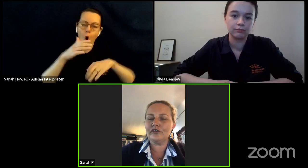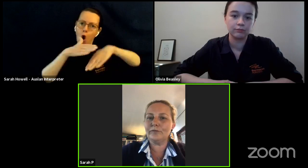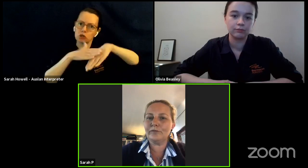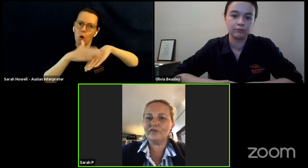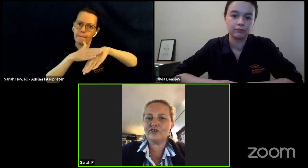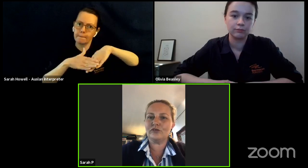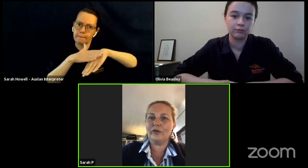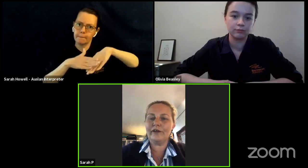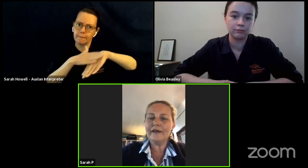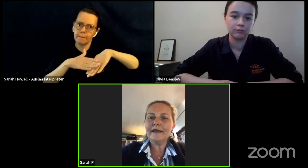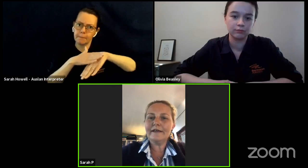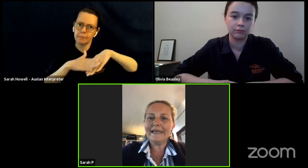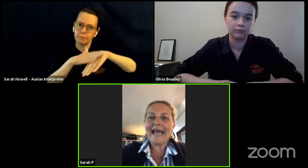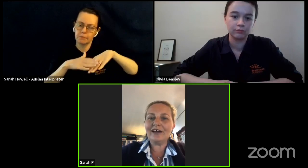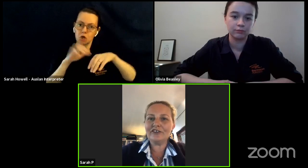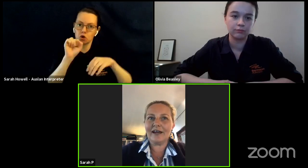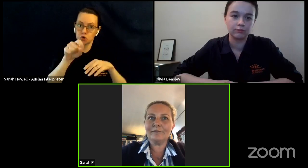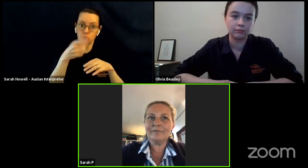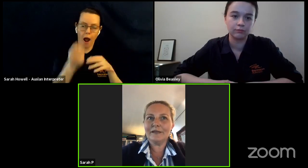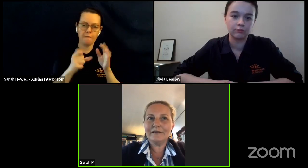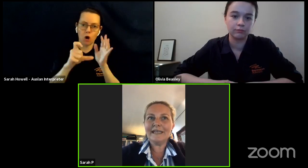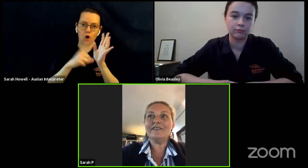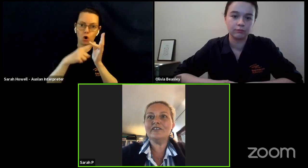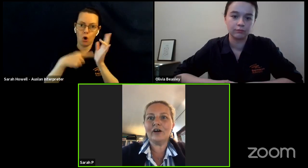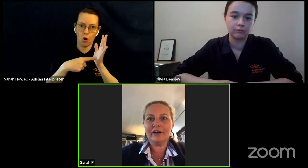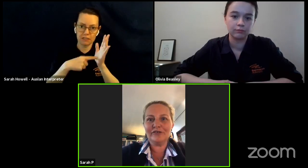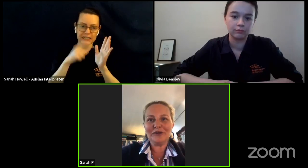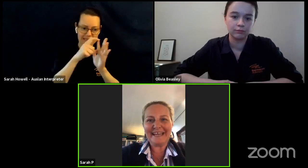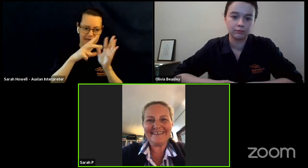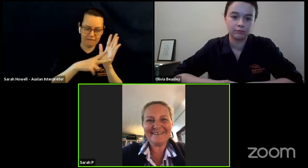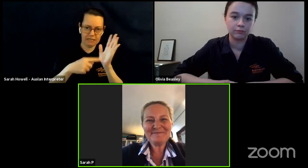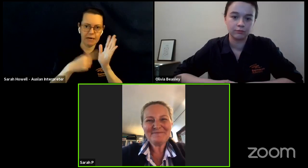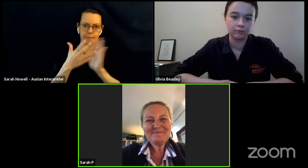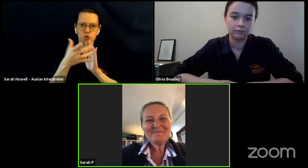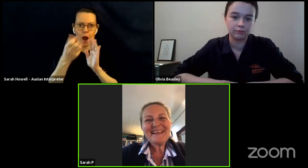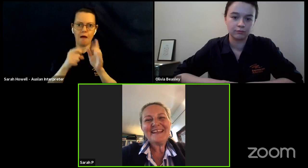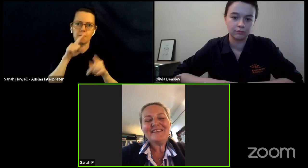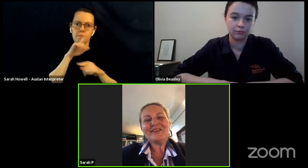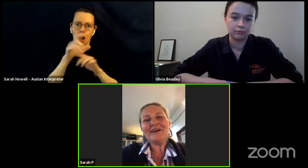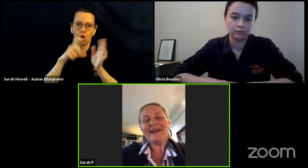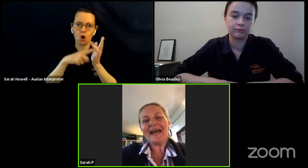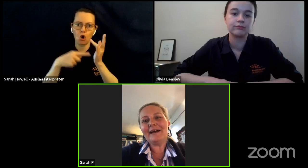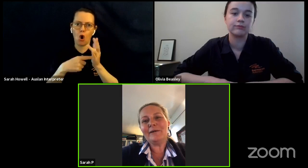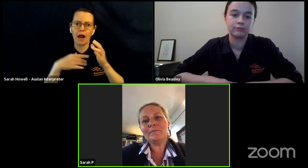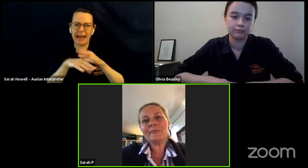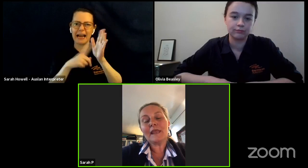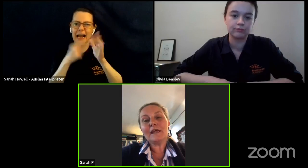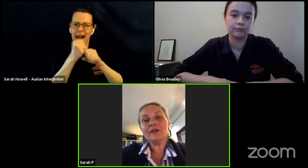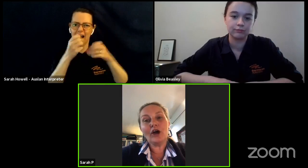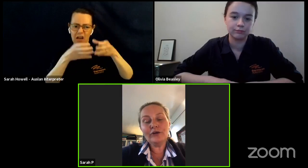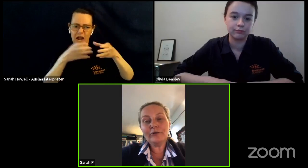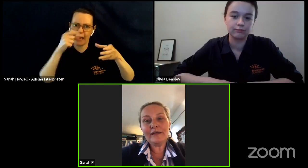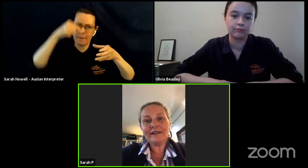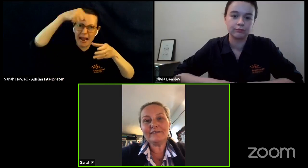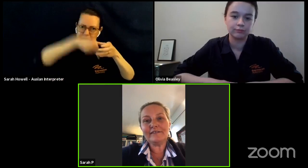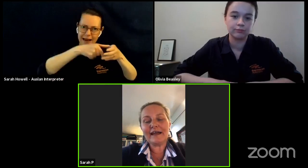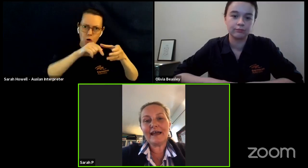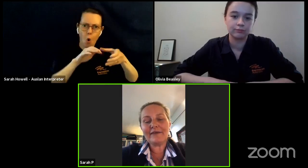like, or on the superficial or the outer inside of your leg. So